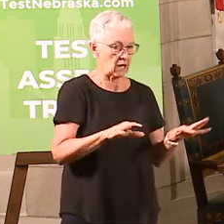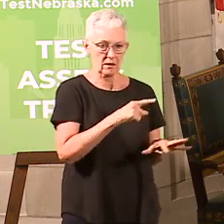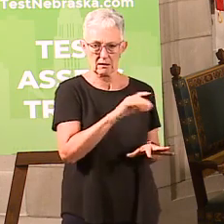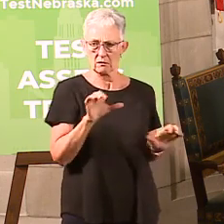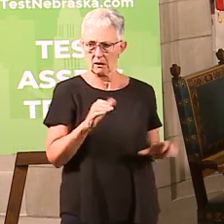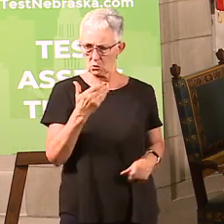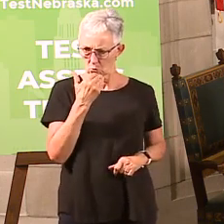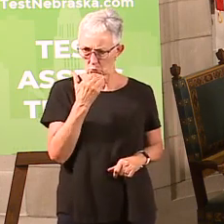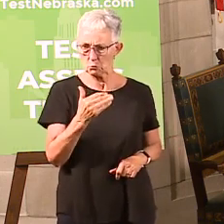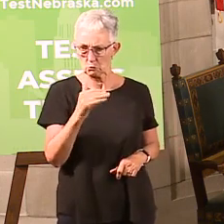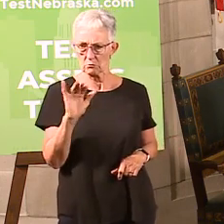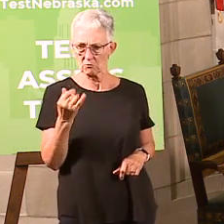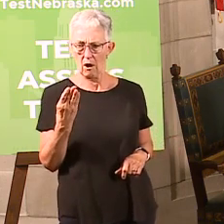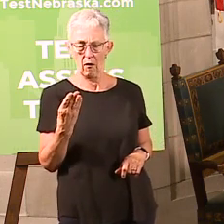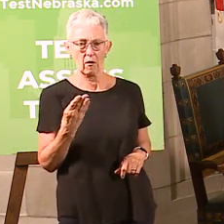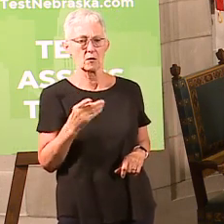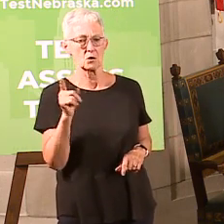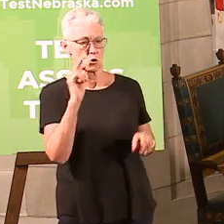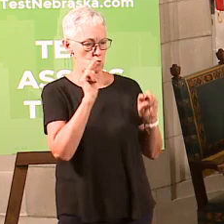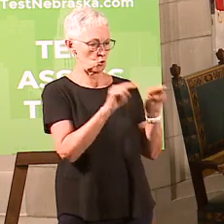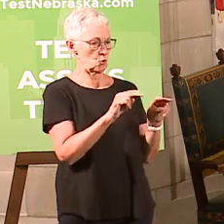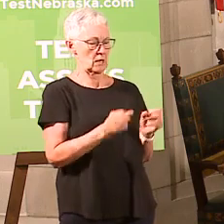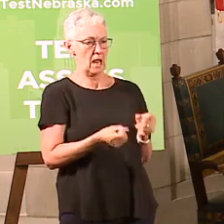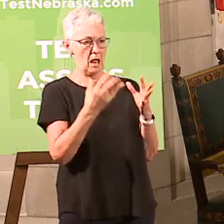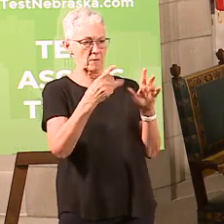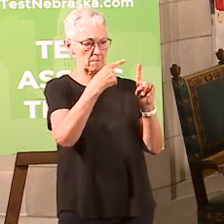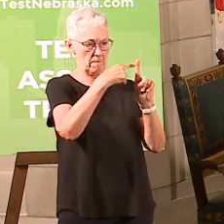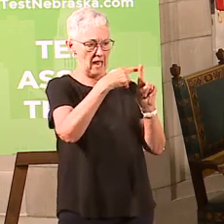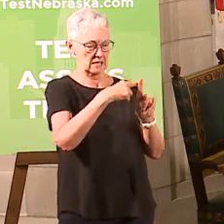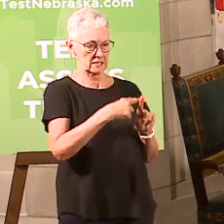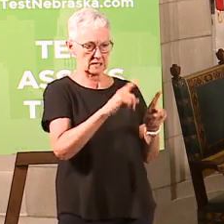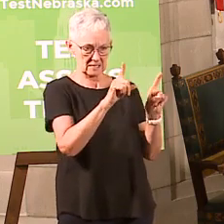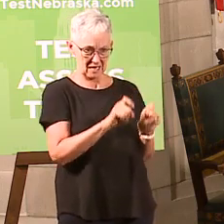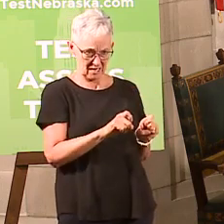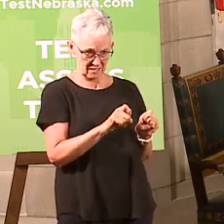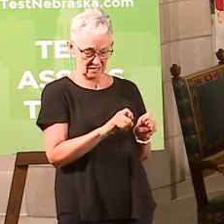you look, again, at the number of positive tests we've had, which are